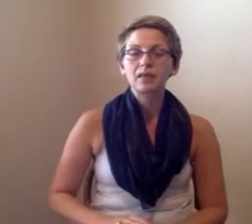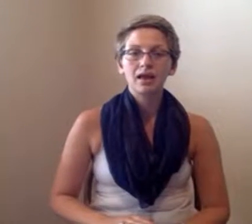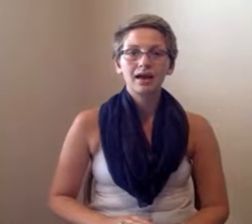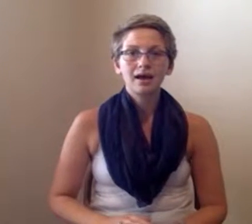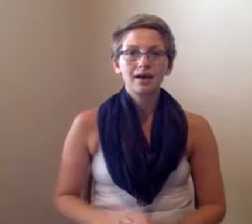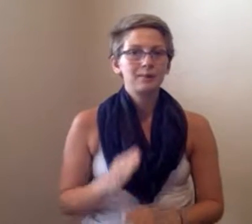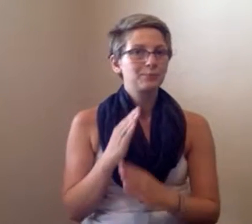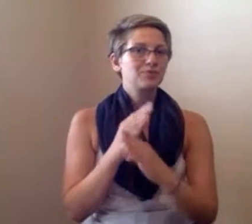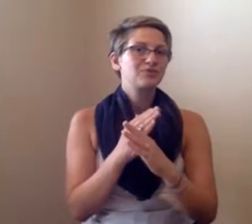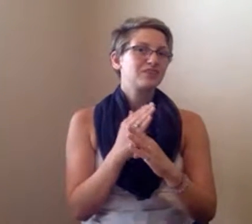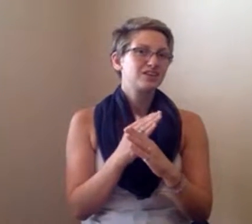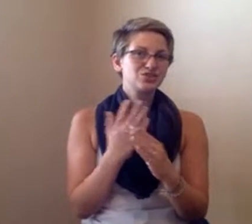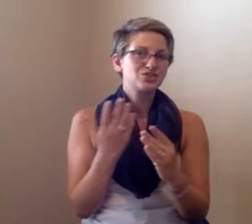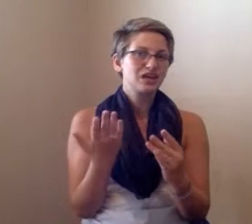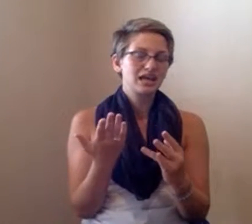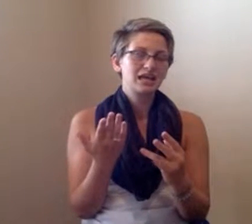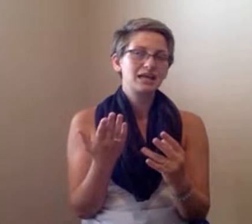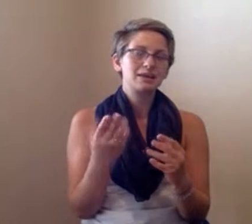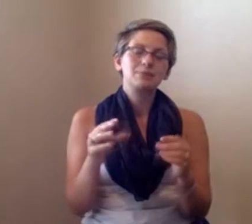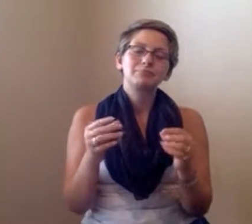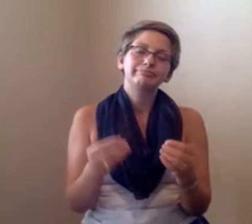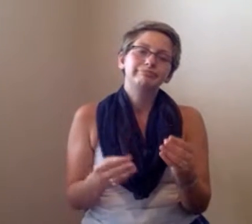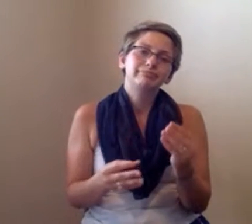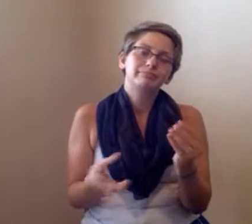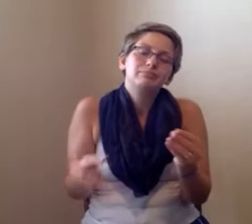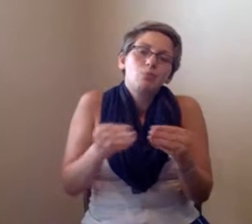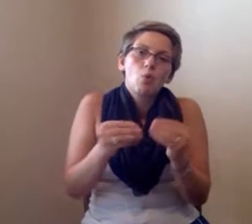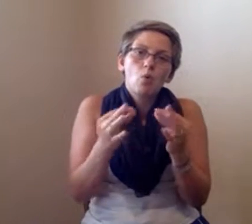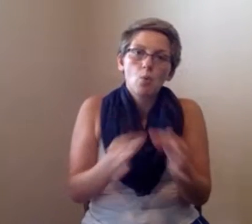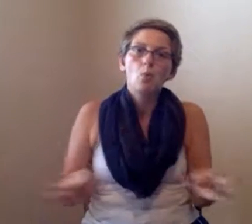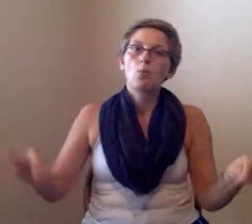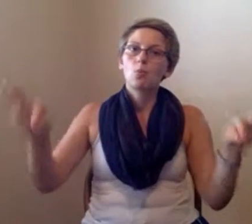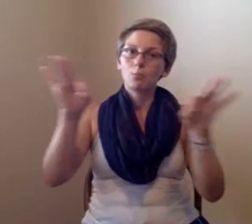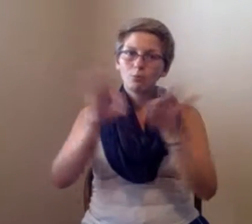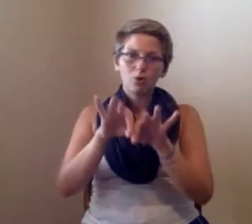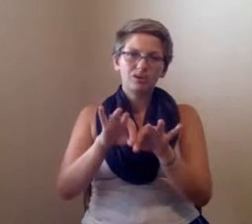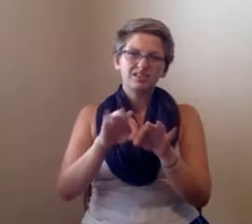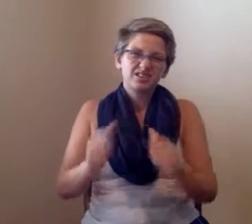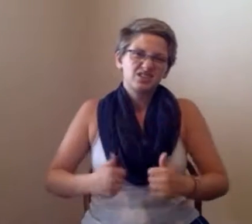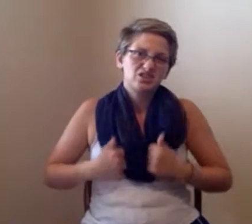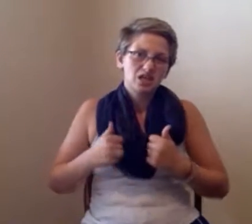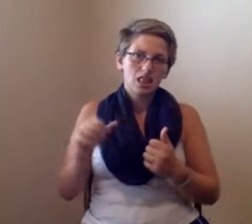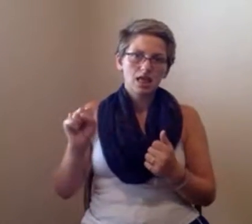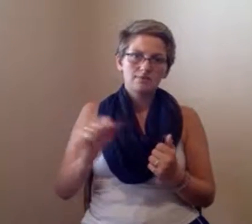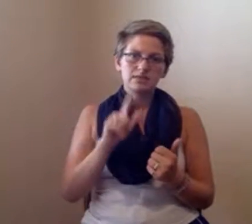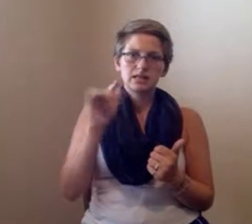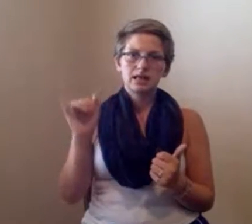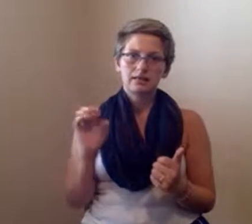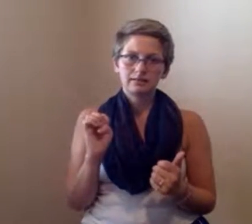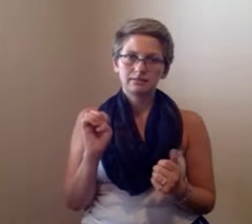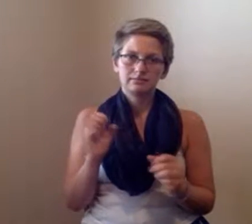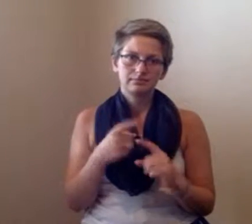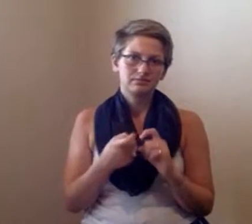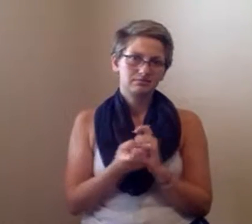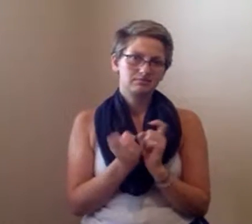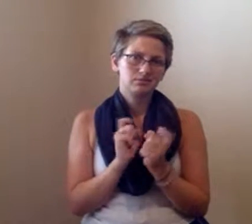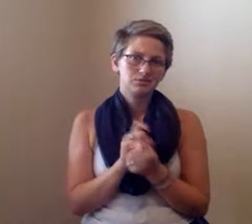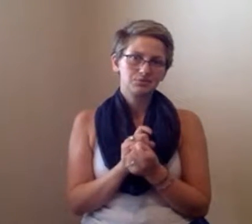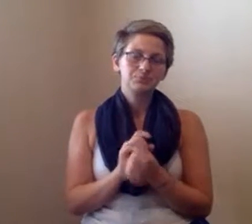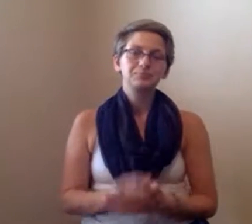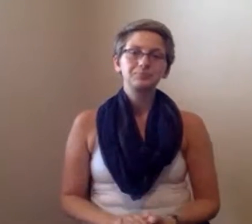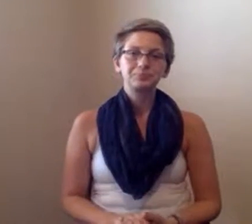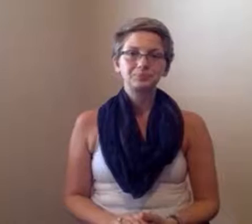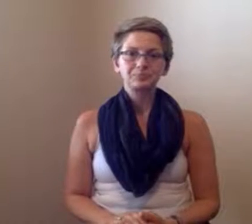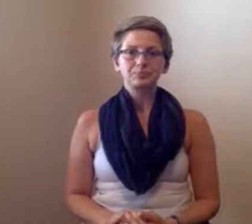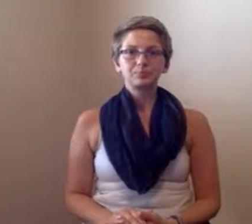lifestyle changes and sometimes medication if prescribed by a doctor. So sometimes, the biggest thing you can